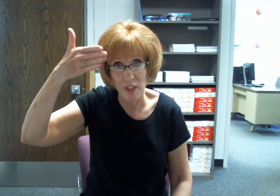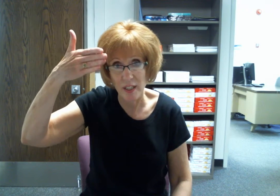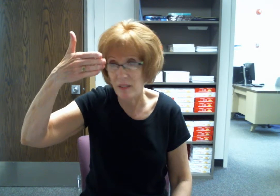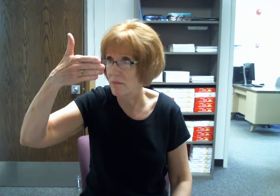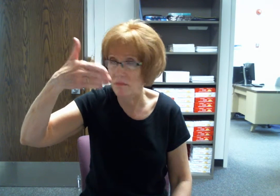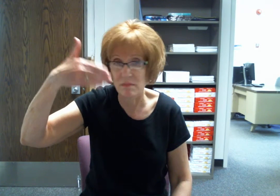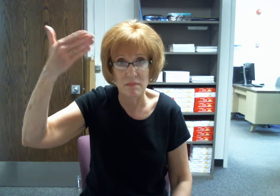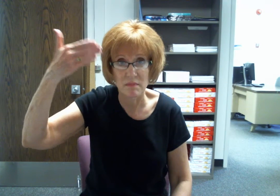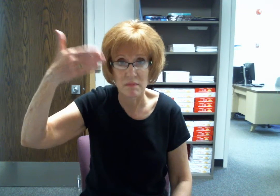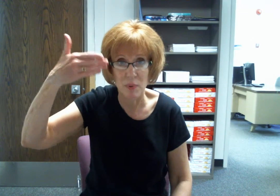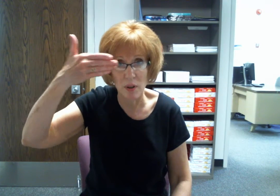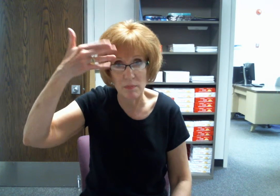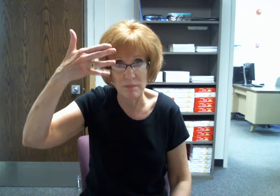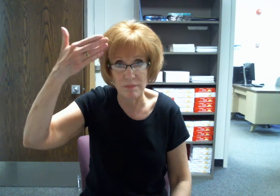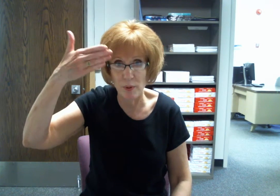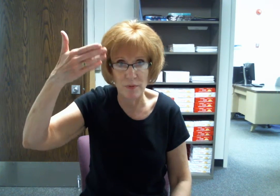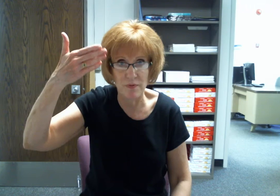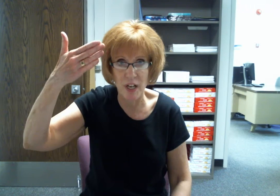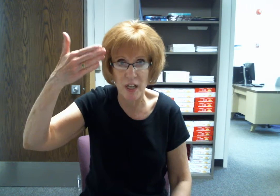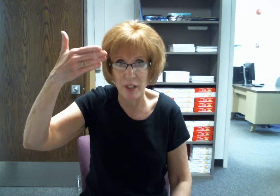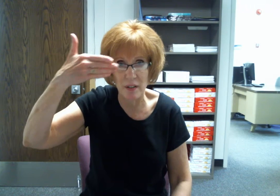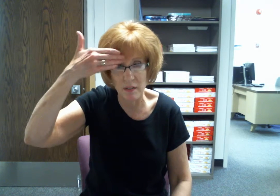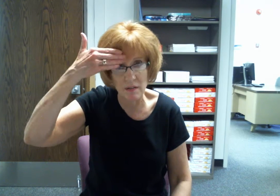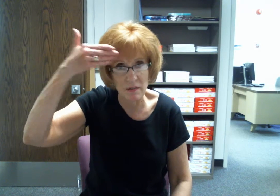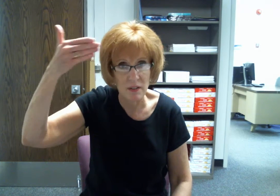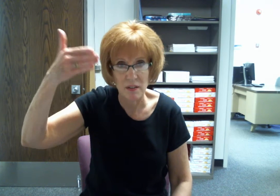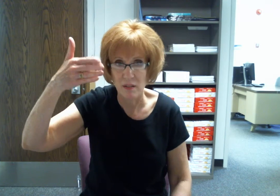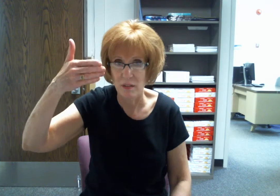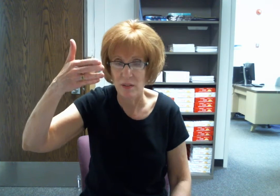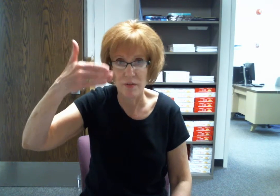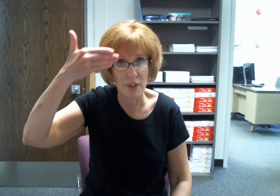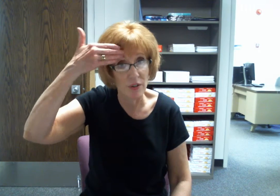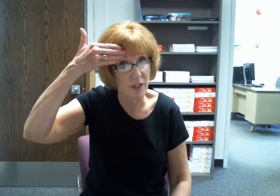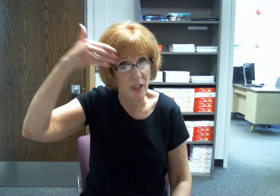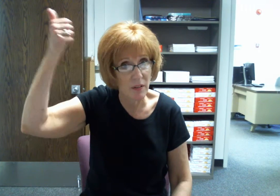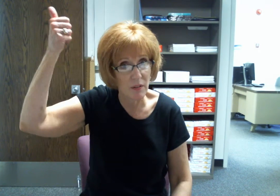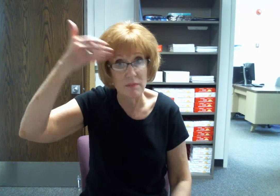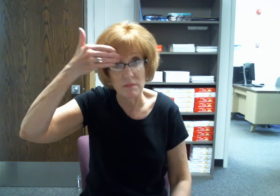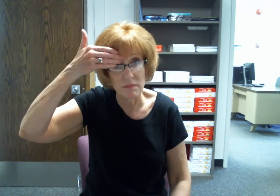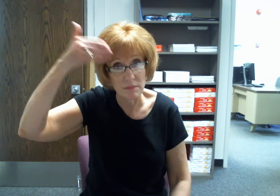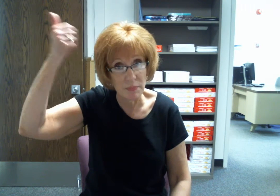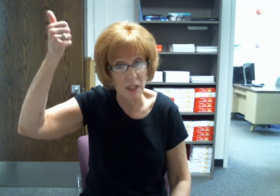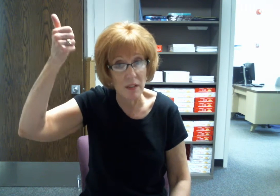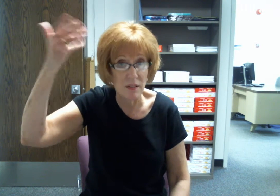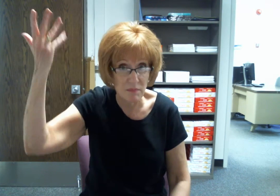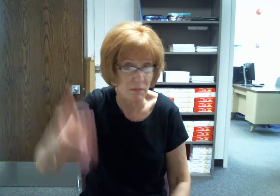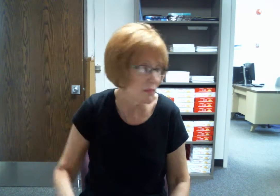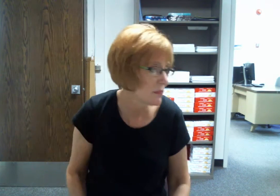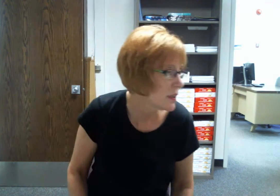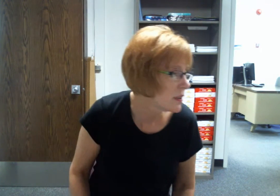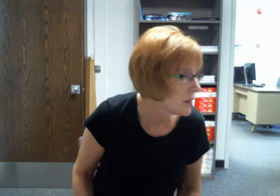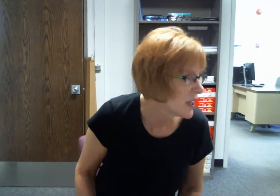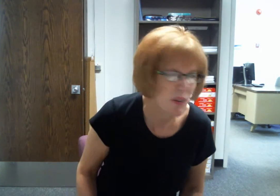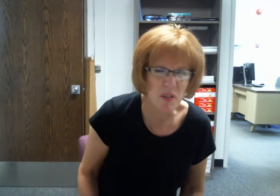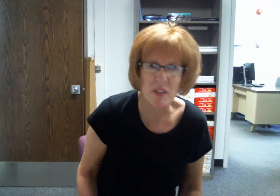flat palm, your 5-hand fingers together. Because I don't use that too